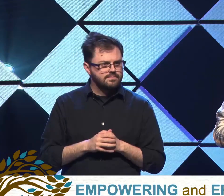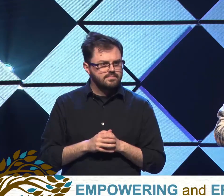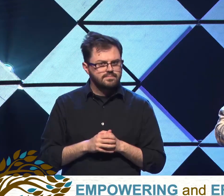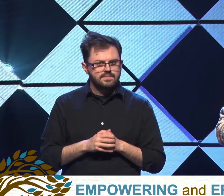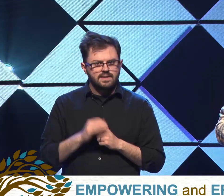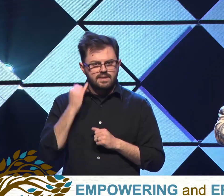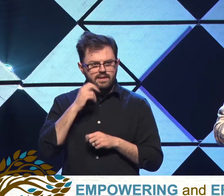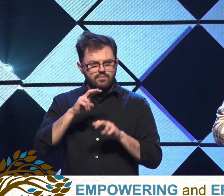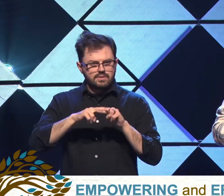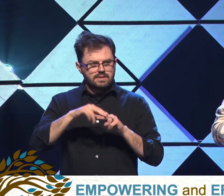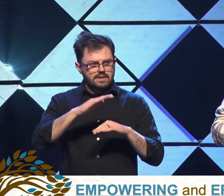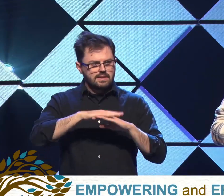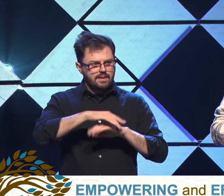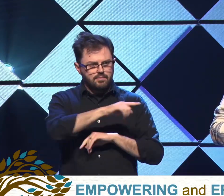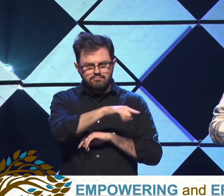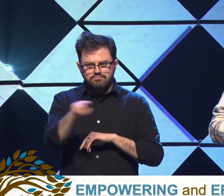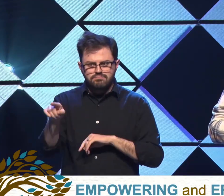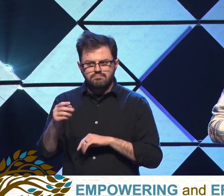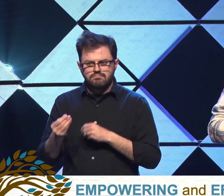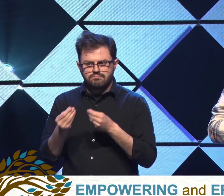at the table as well.